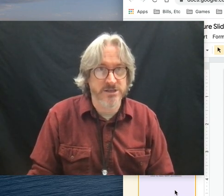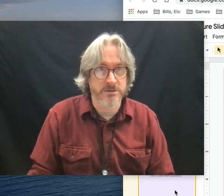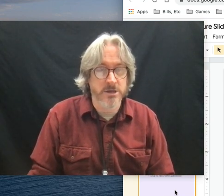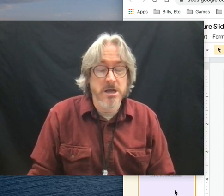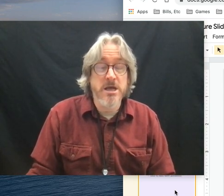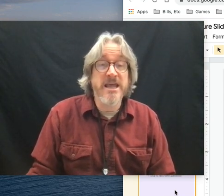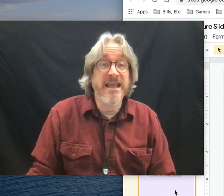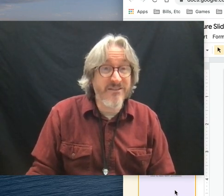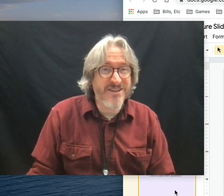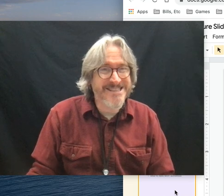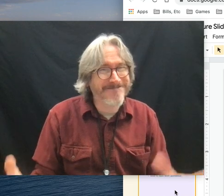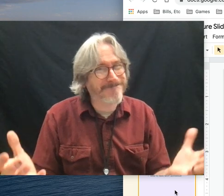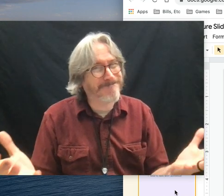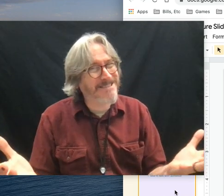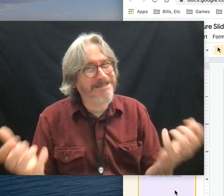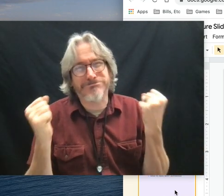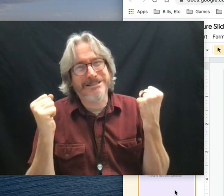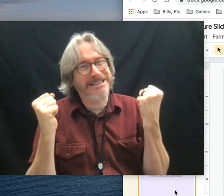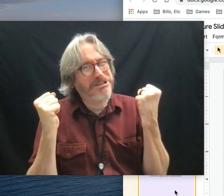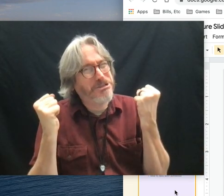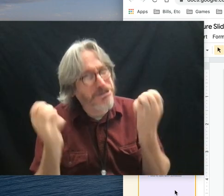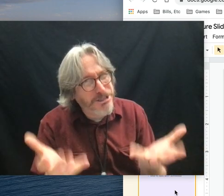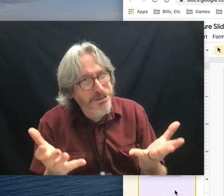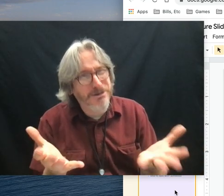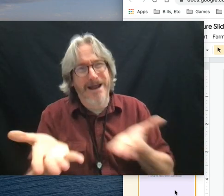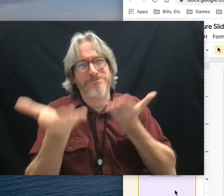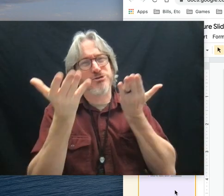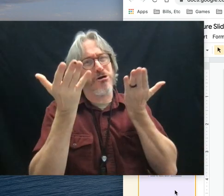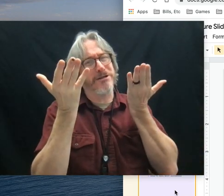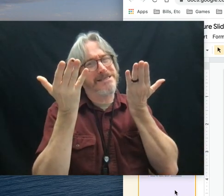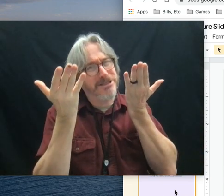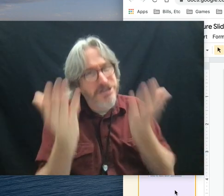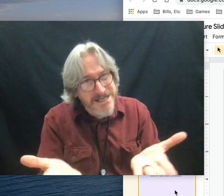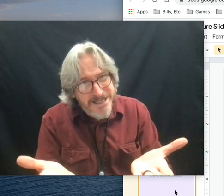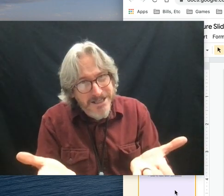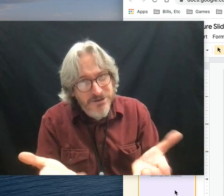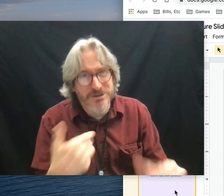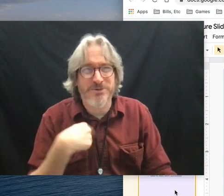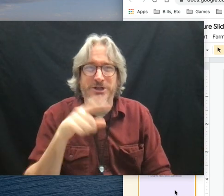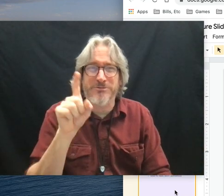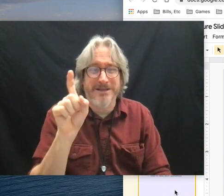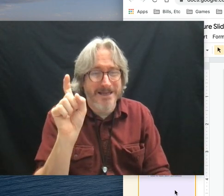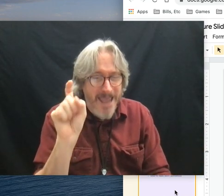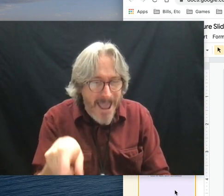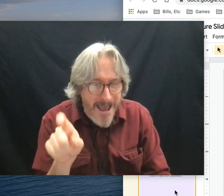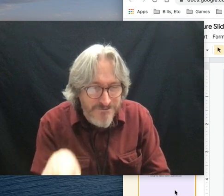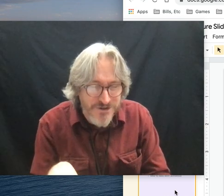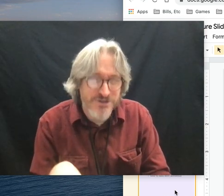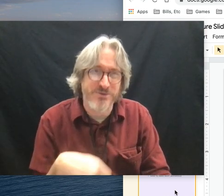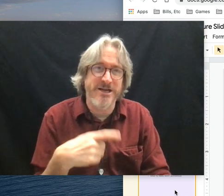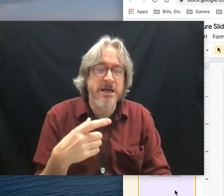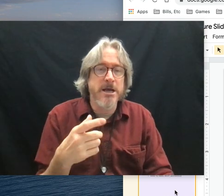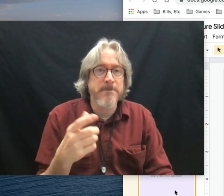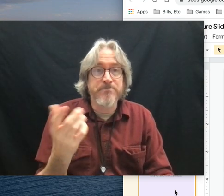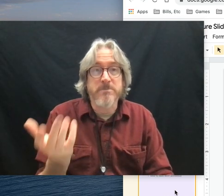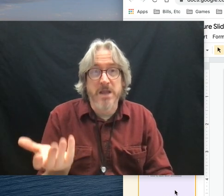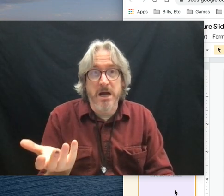Pound the desk. If it's, you really should do it. I'm strongly suggesting that you do it. You really have to do